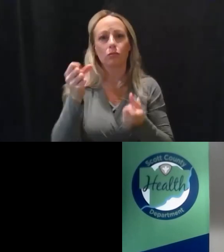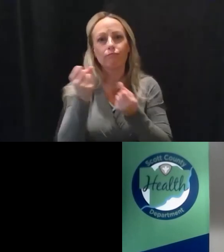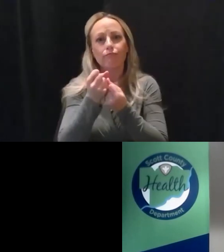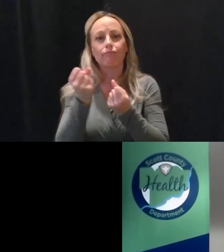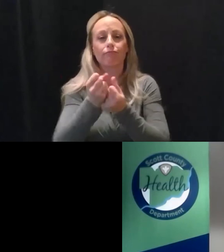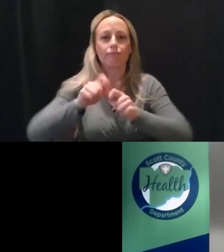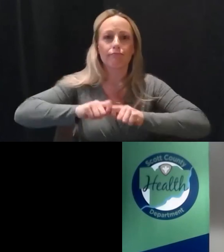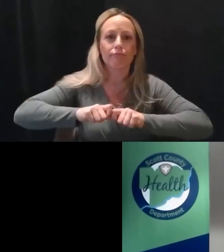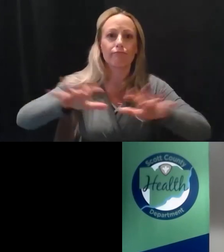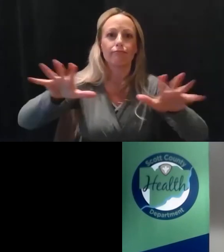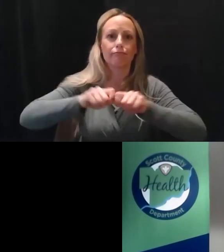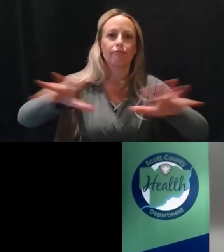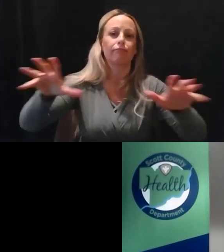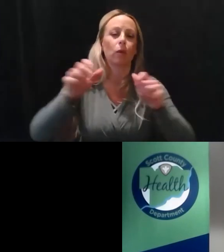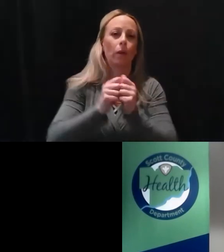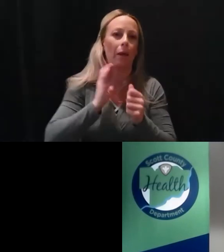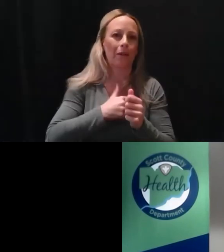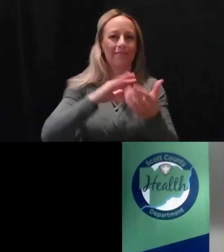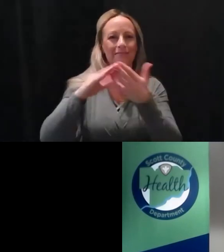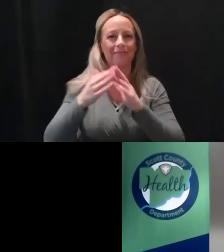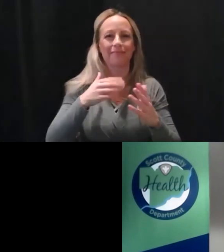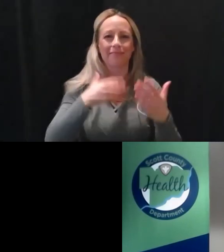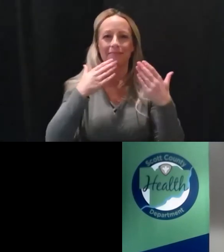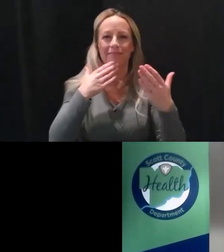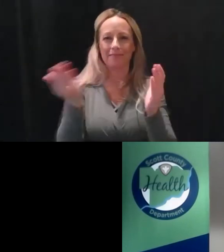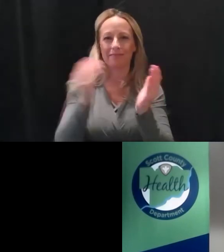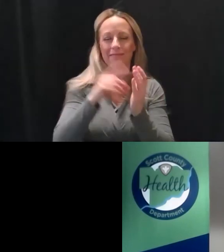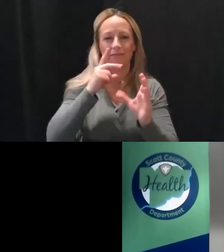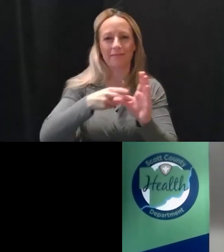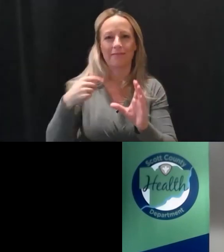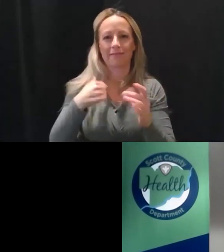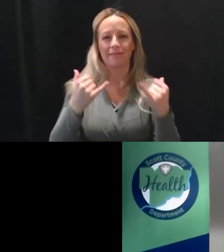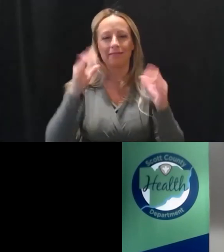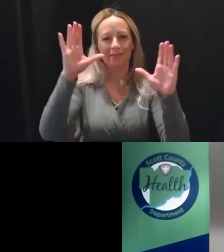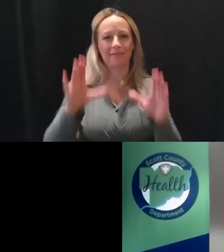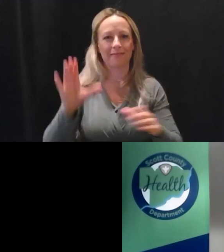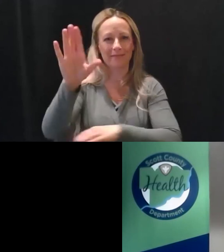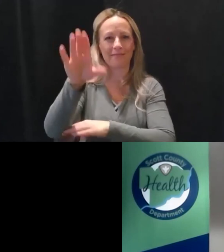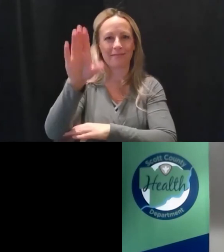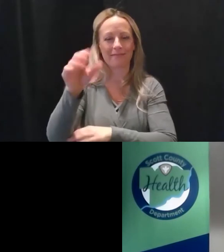information shared with the community. Thanks everybody for joining us today. Have a great afternoon.